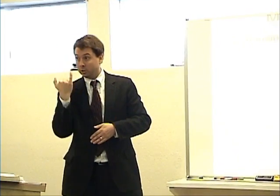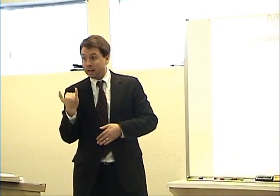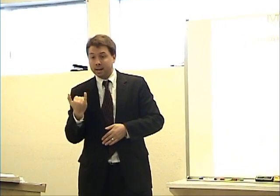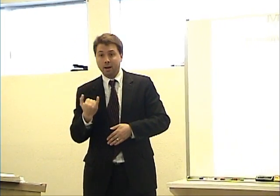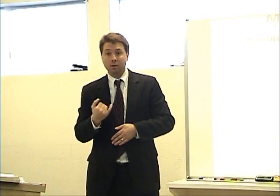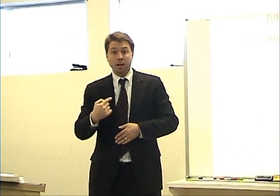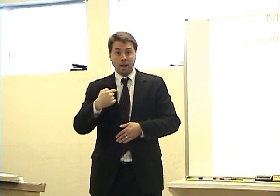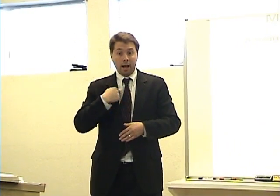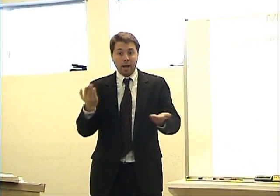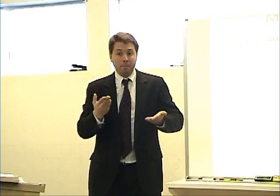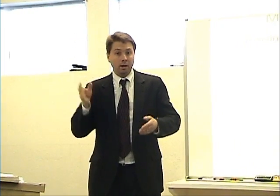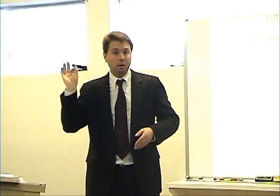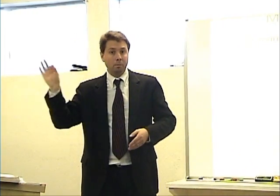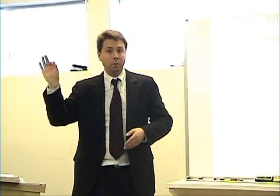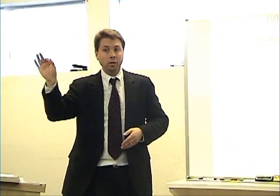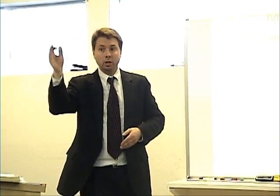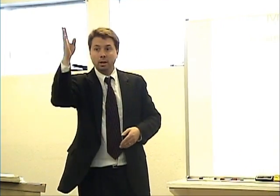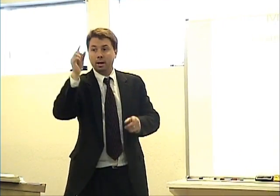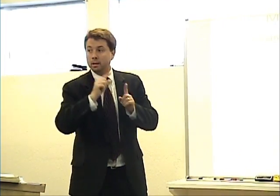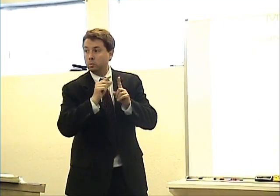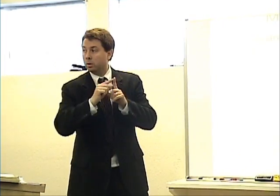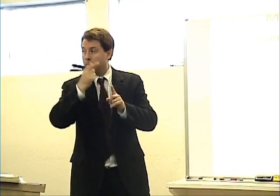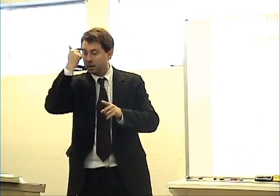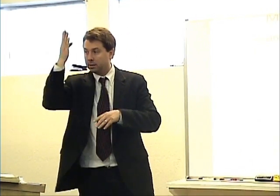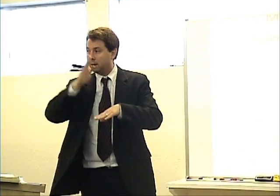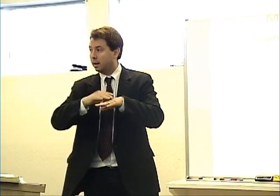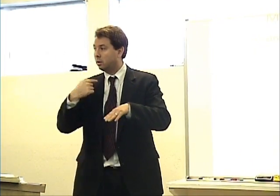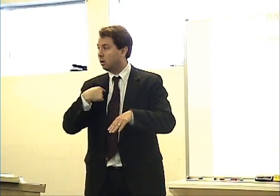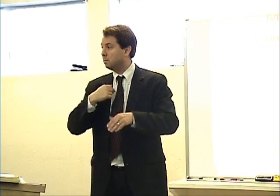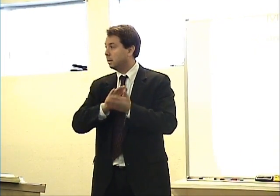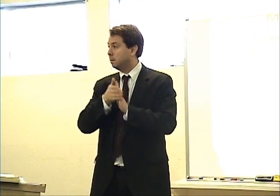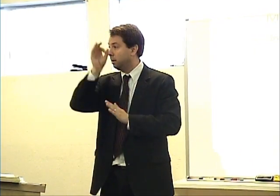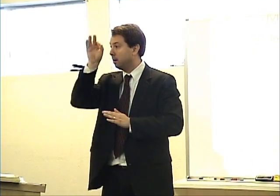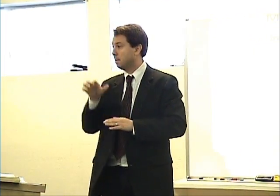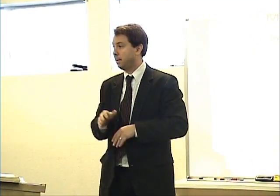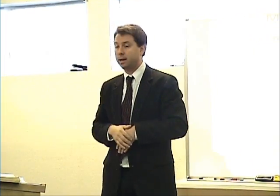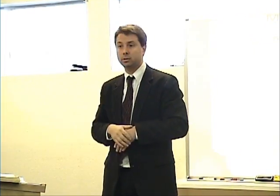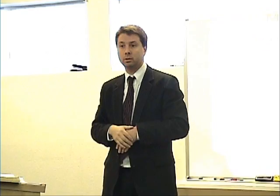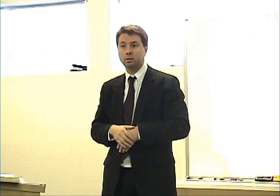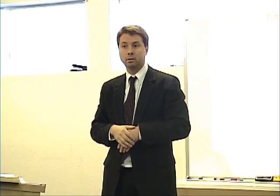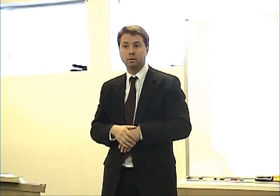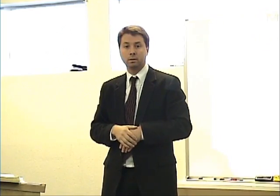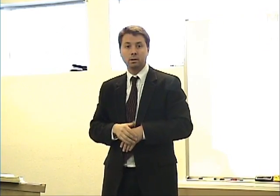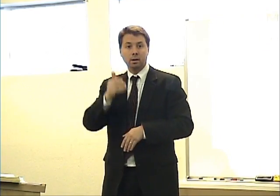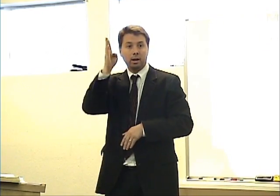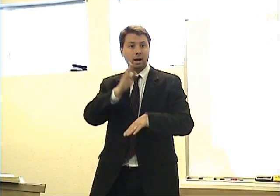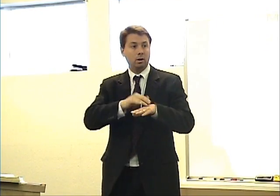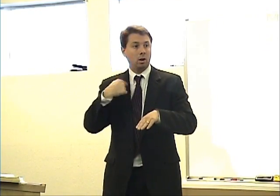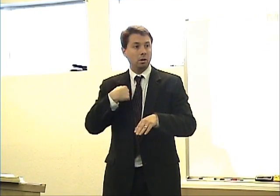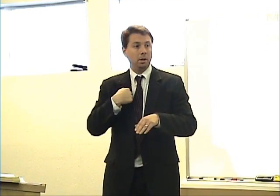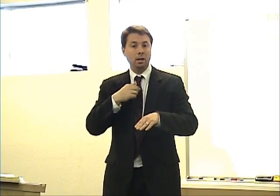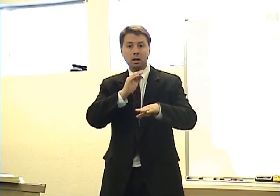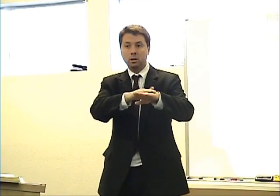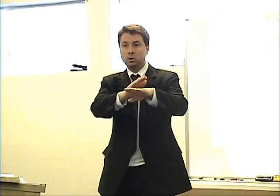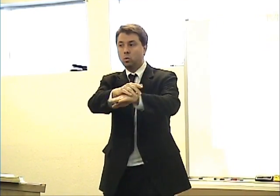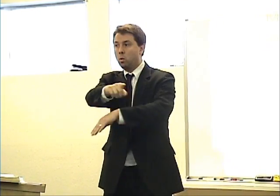Understand that I am here preaching God's word because God called me to become a pastor. God called me to warn